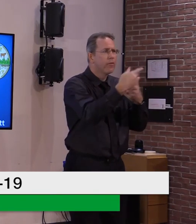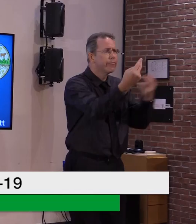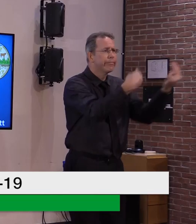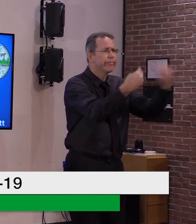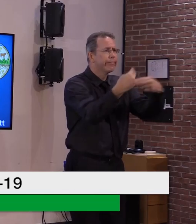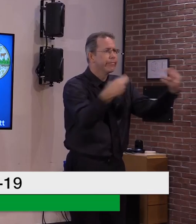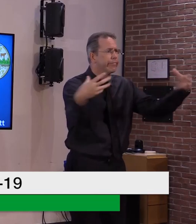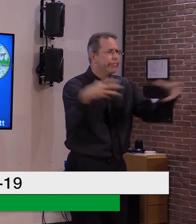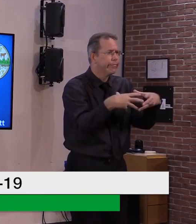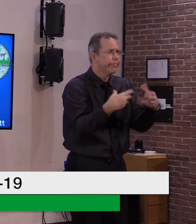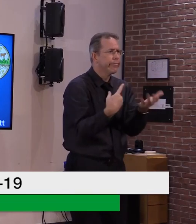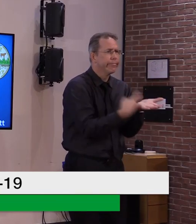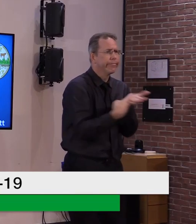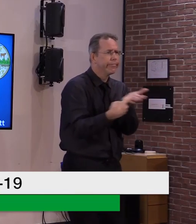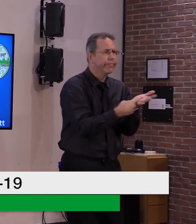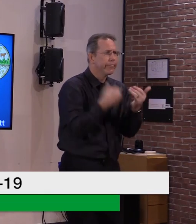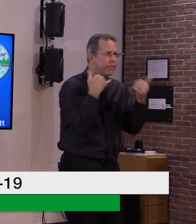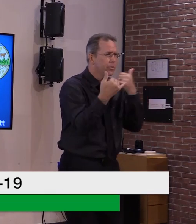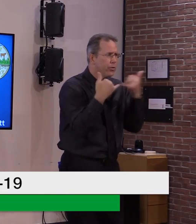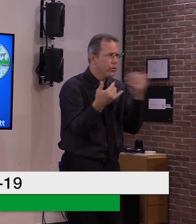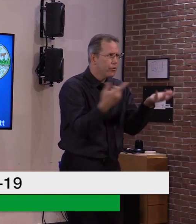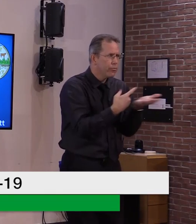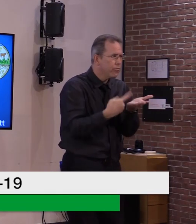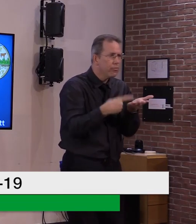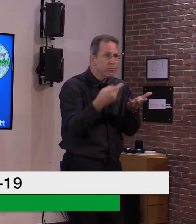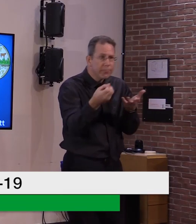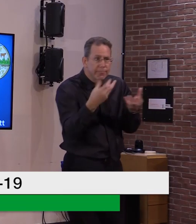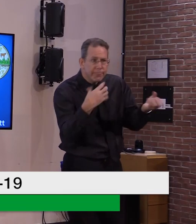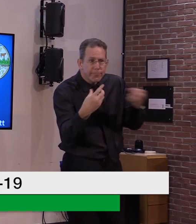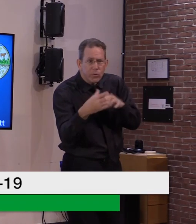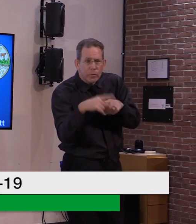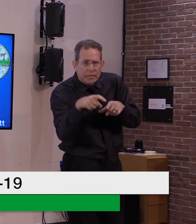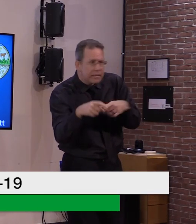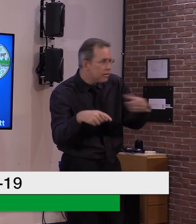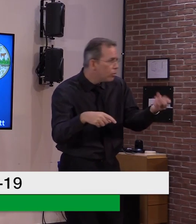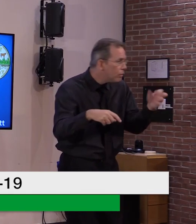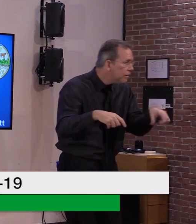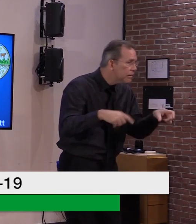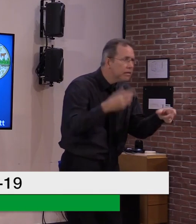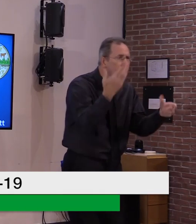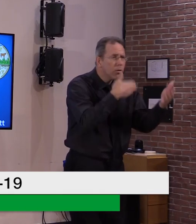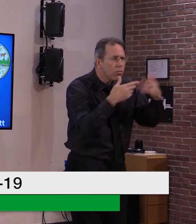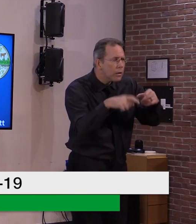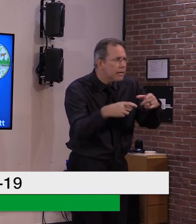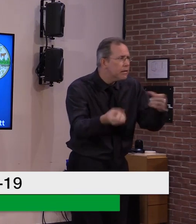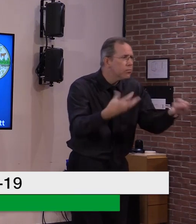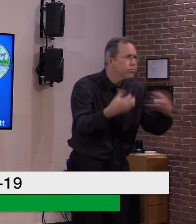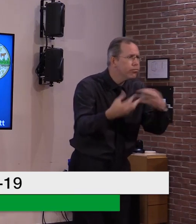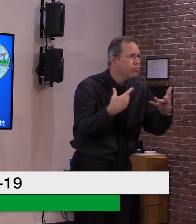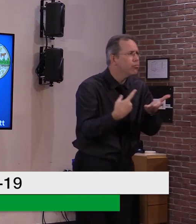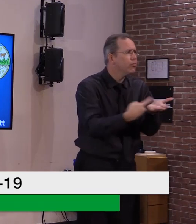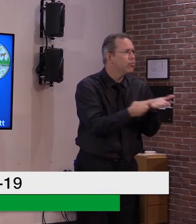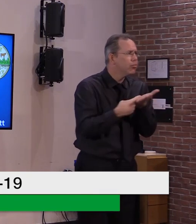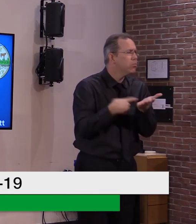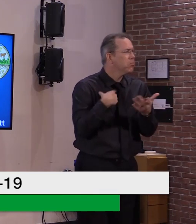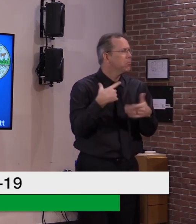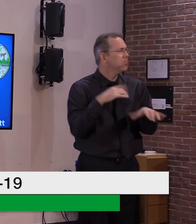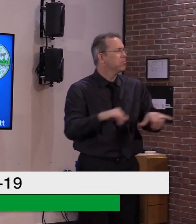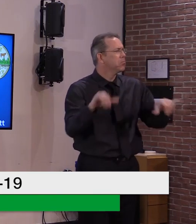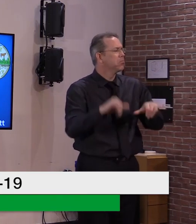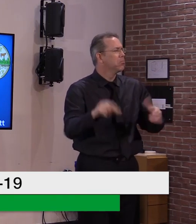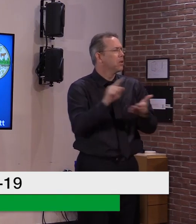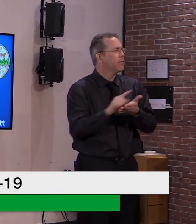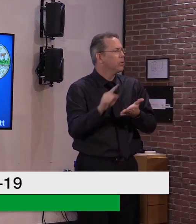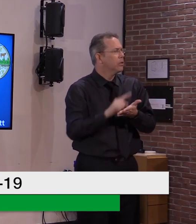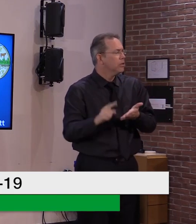information that needs to flow and i was going to add as well we have the league of cities and towns who